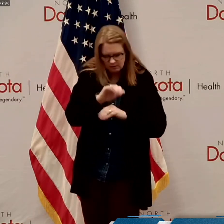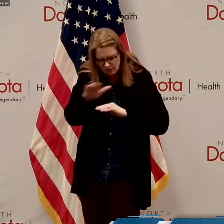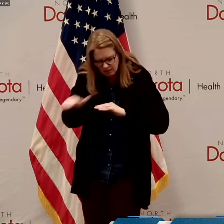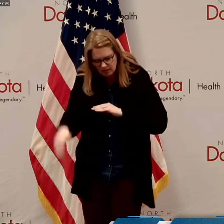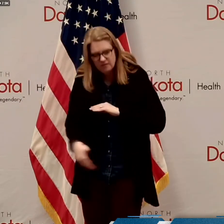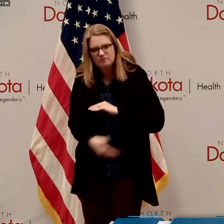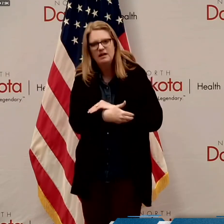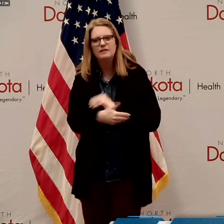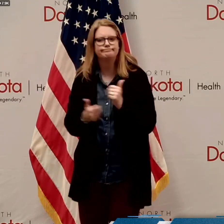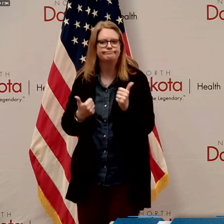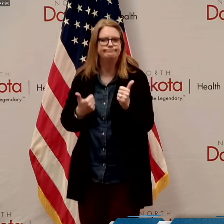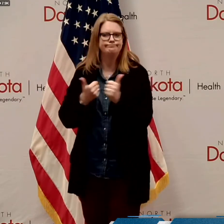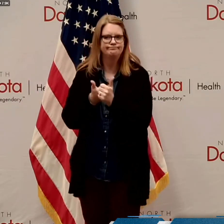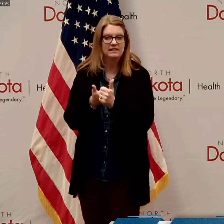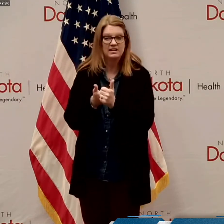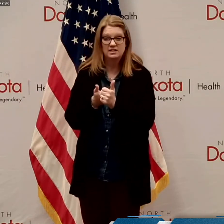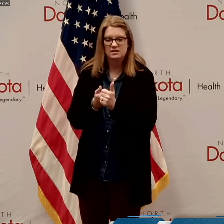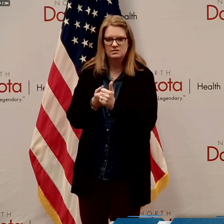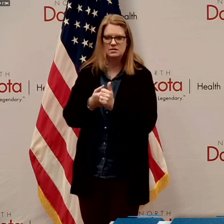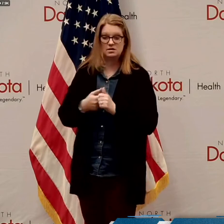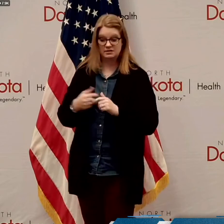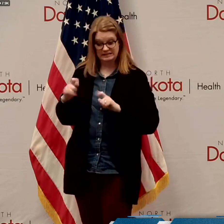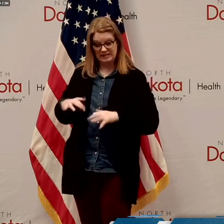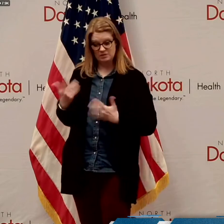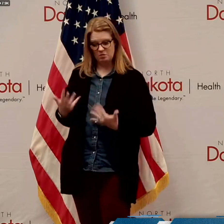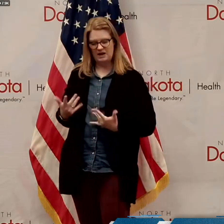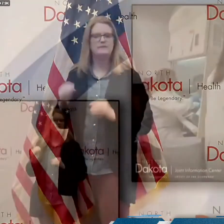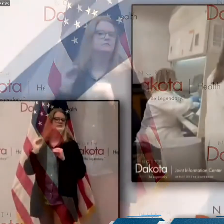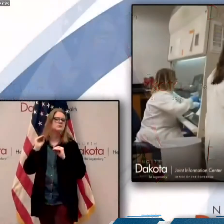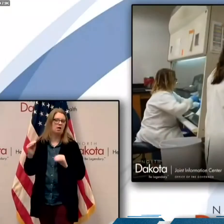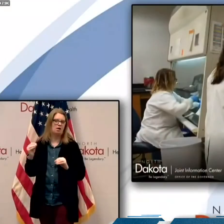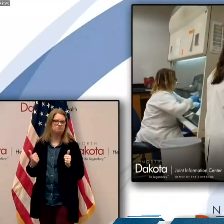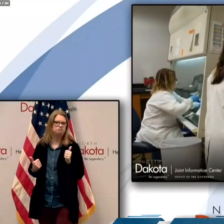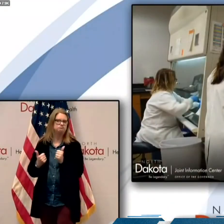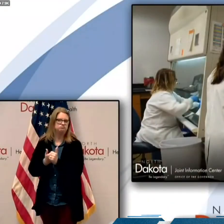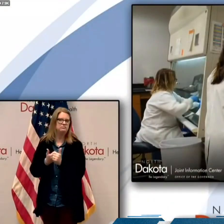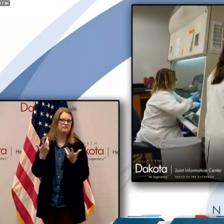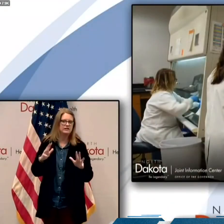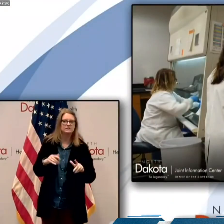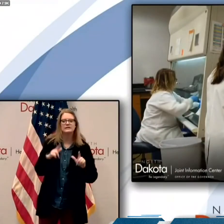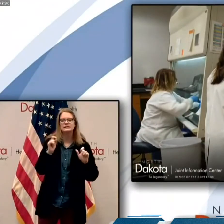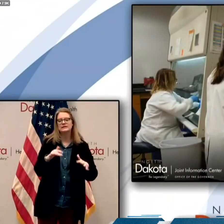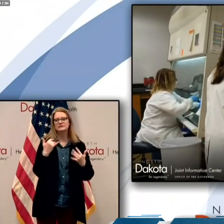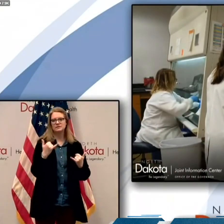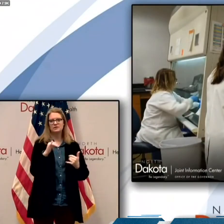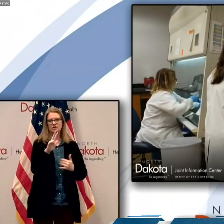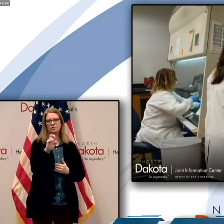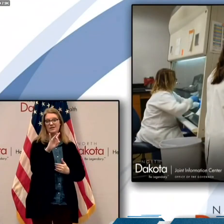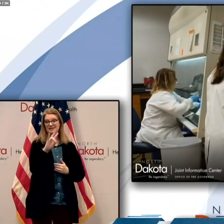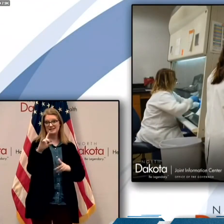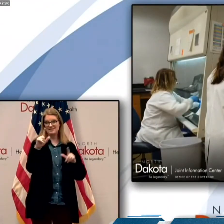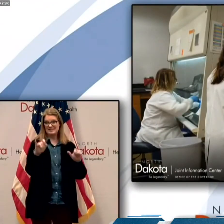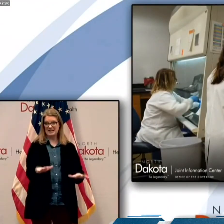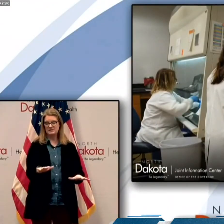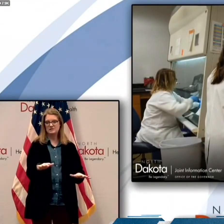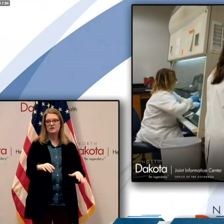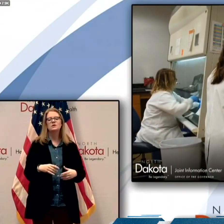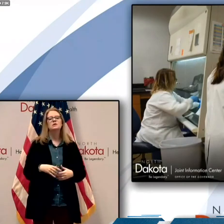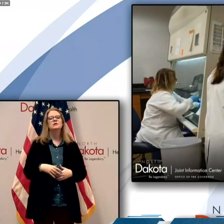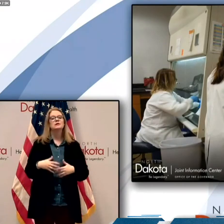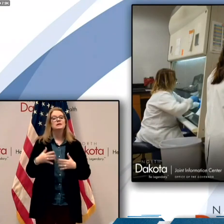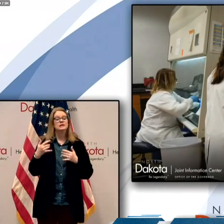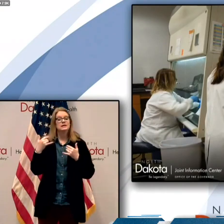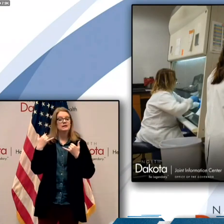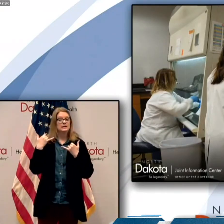up, and there's no longer a backlog. But as you can see with the testing numbers today, only 387 tests. The state right